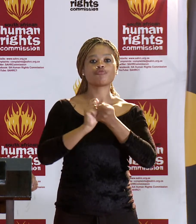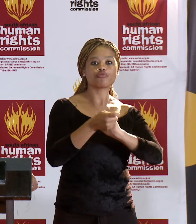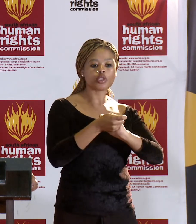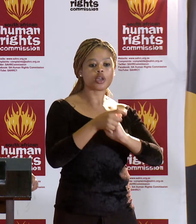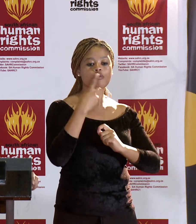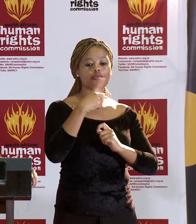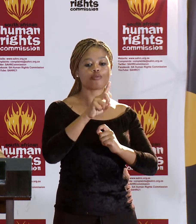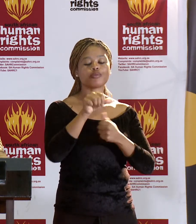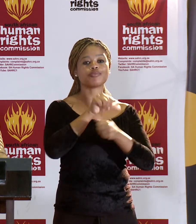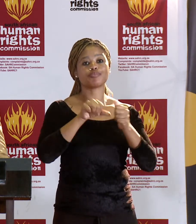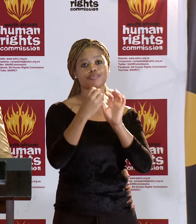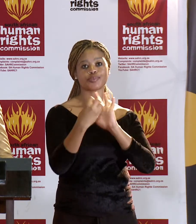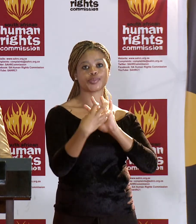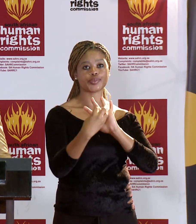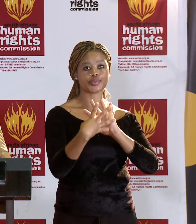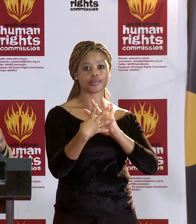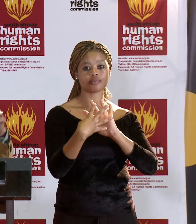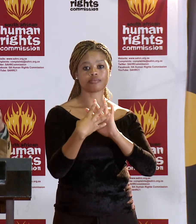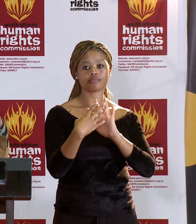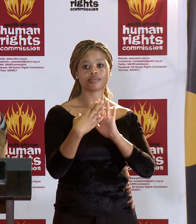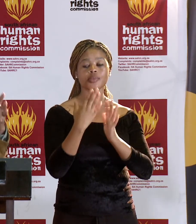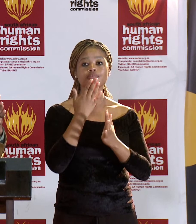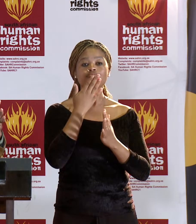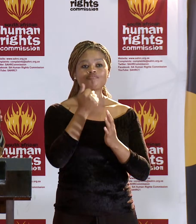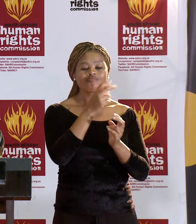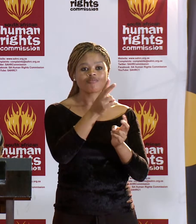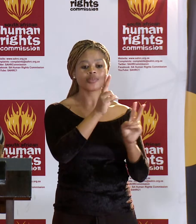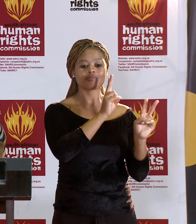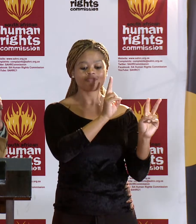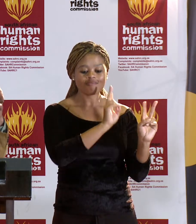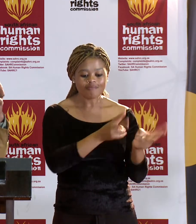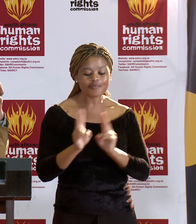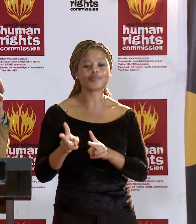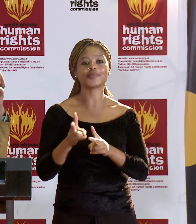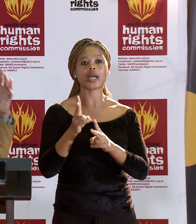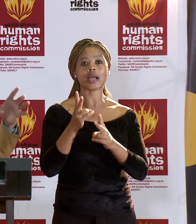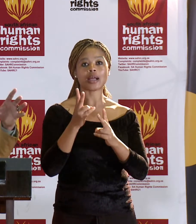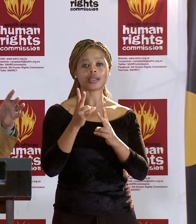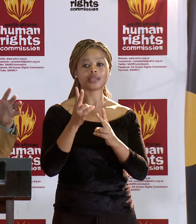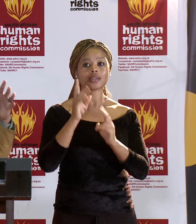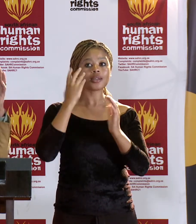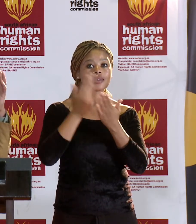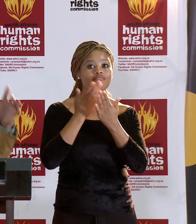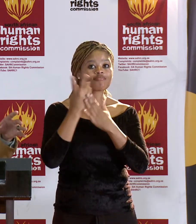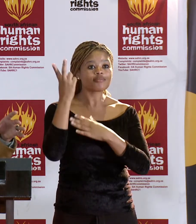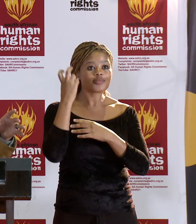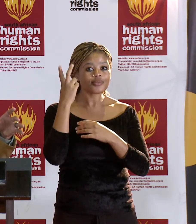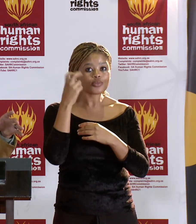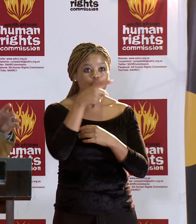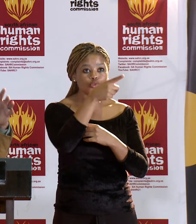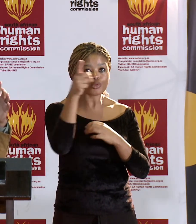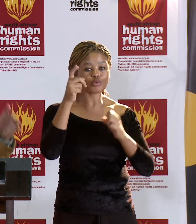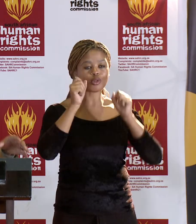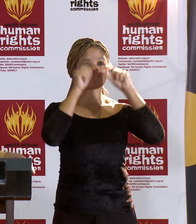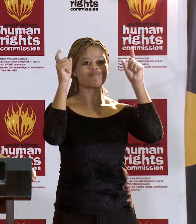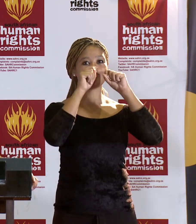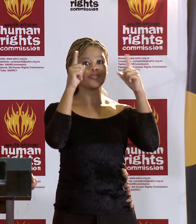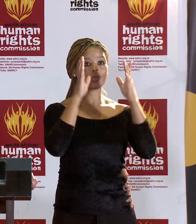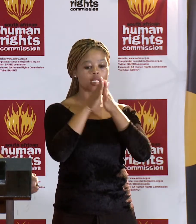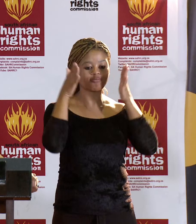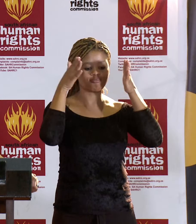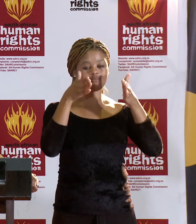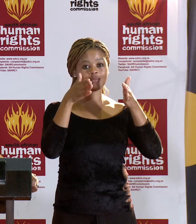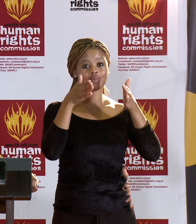on social media. So can you please repeat that after me so I can hear that you're here, I can hear that you're awake and you're paying